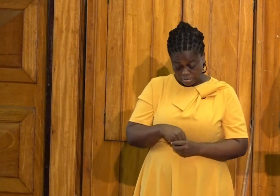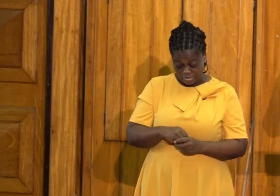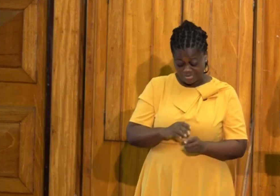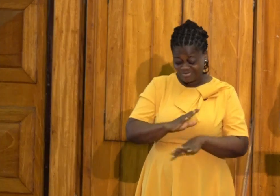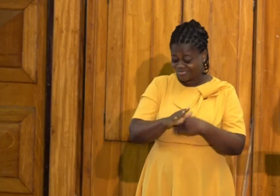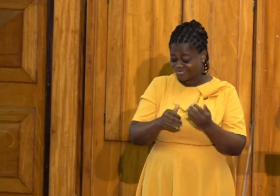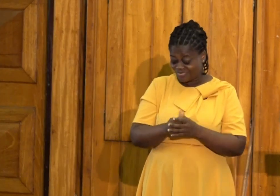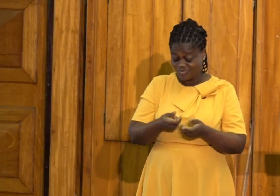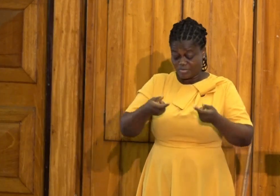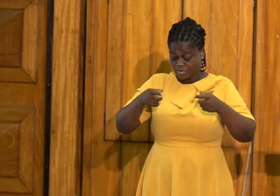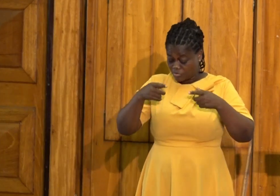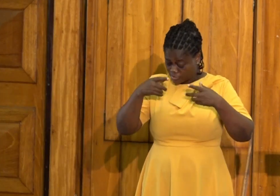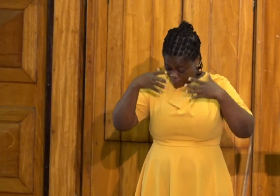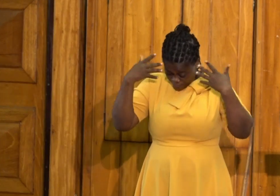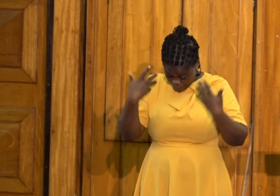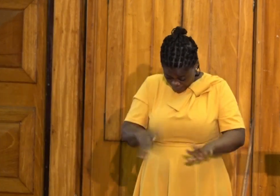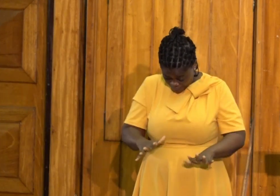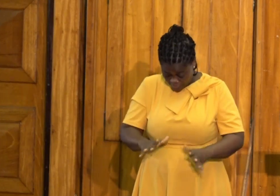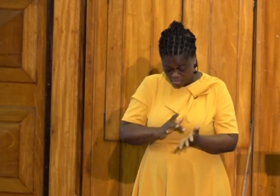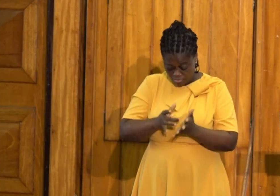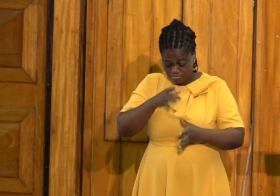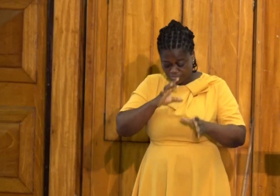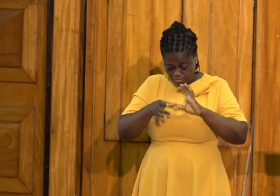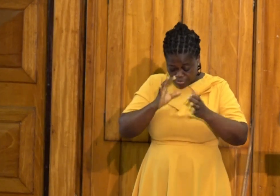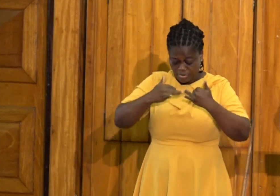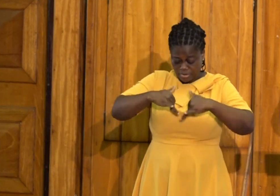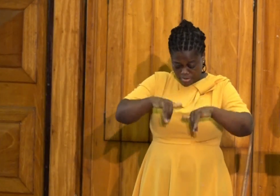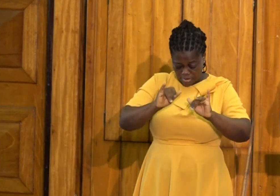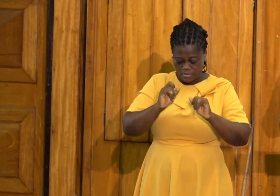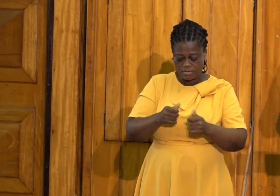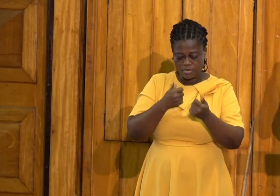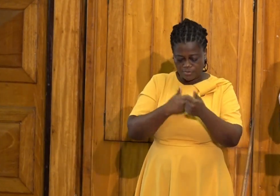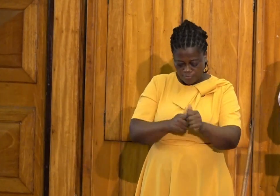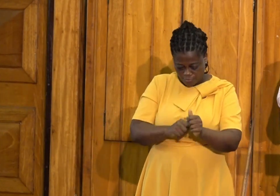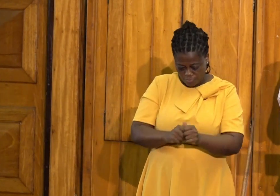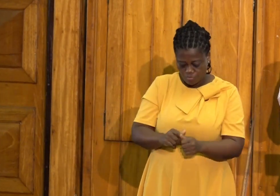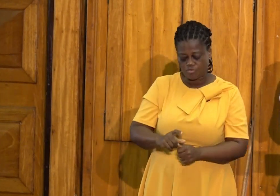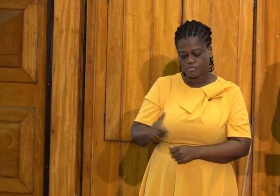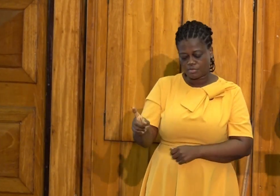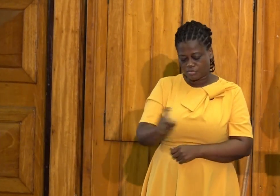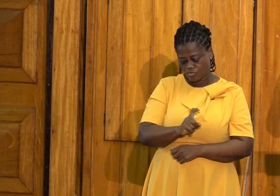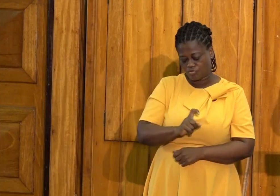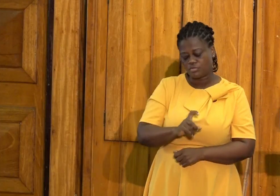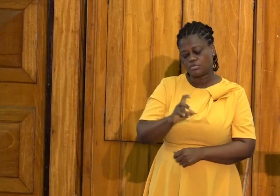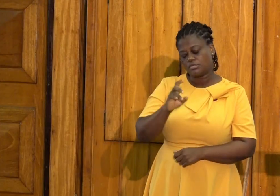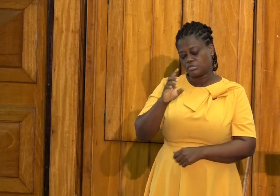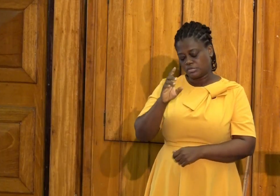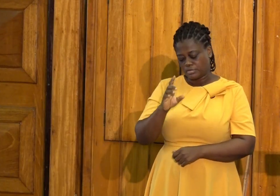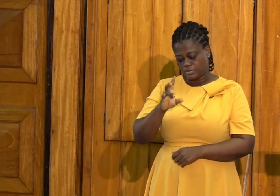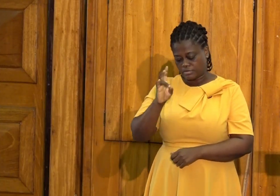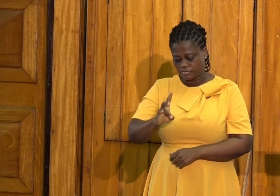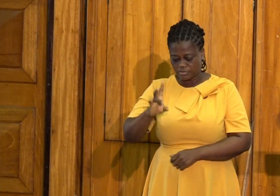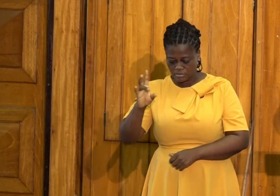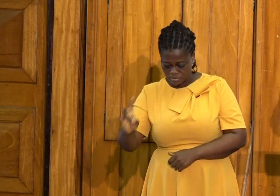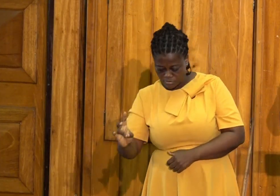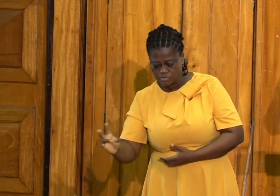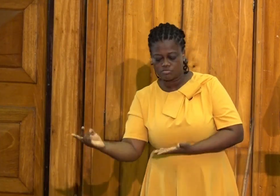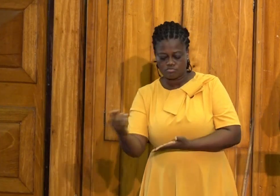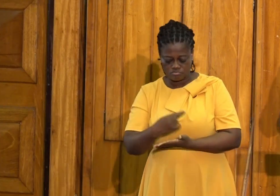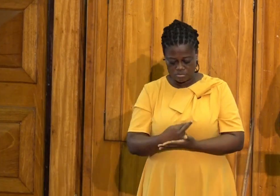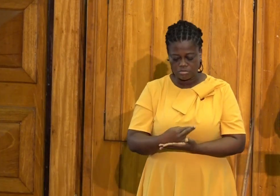for post-treatment follow-up, 177 returned, representing an